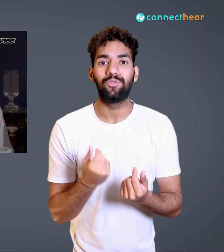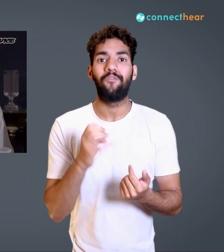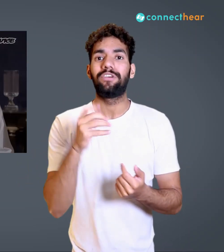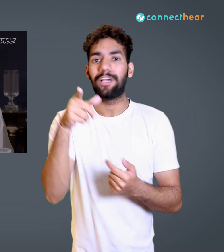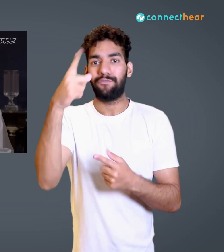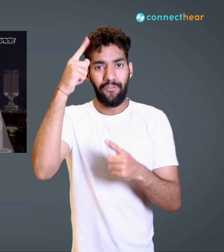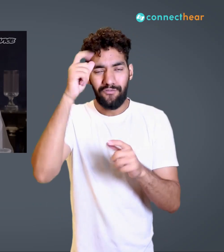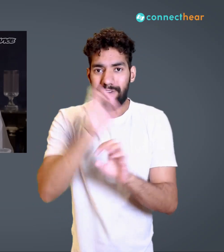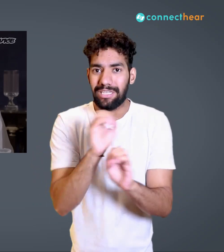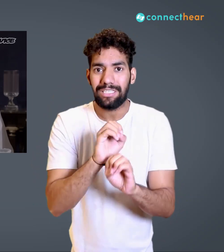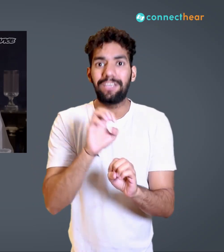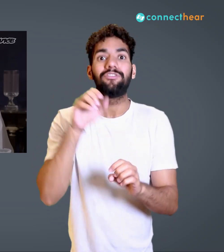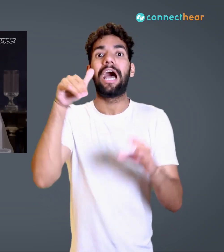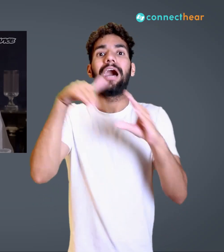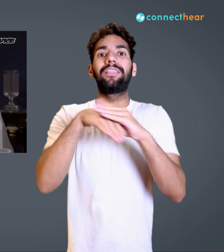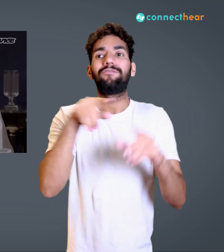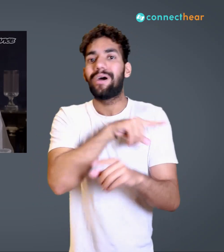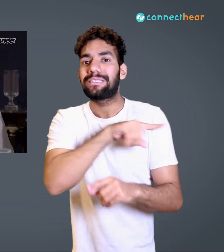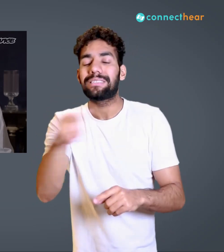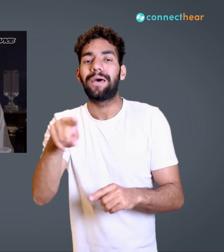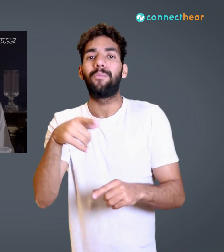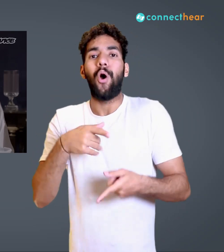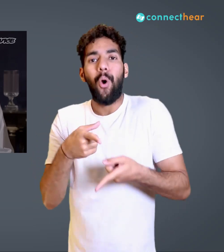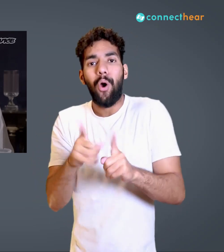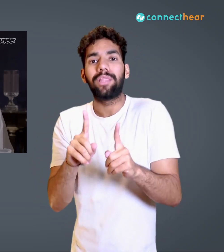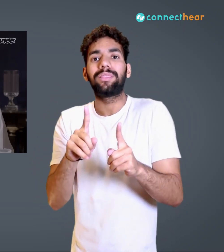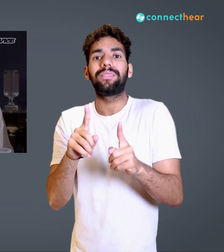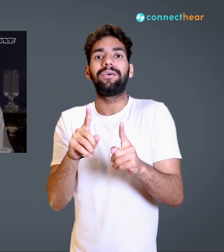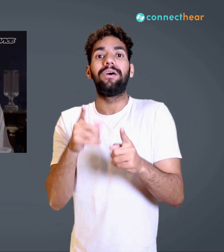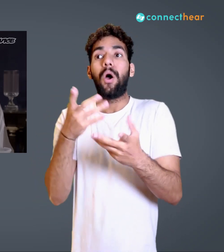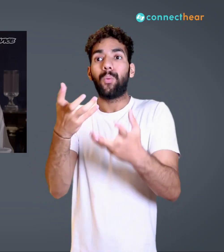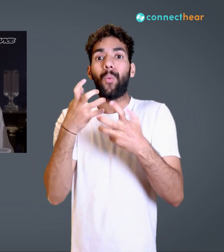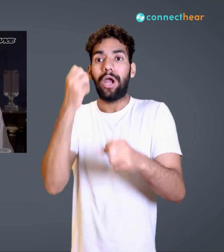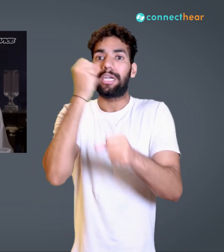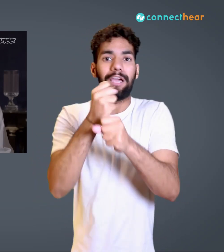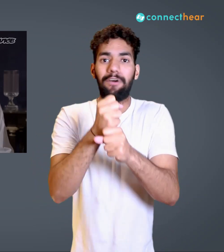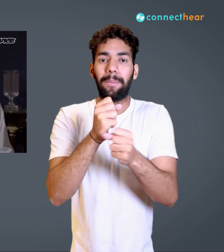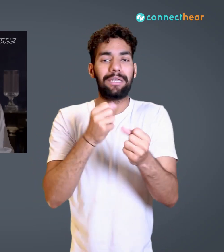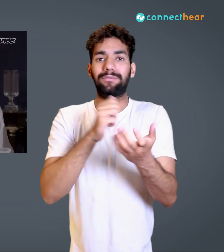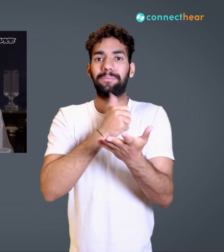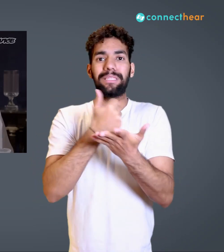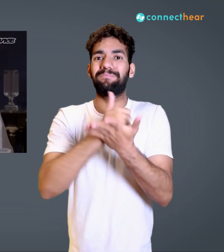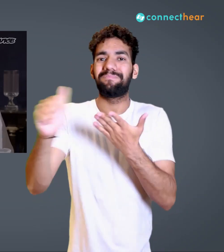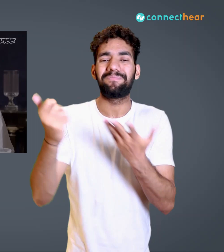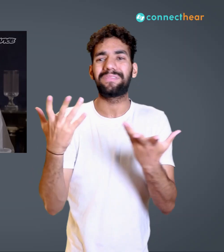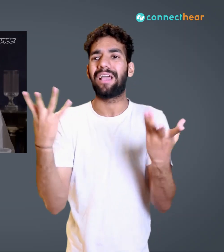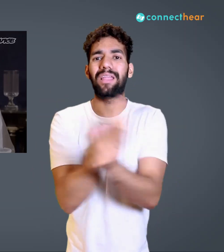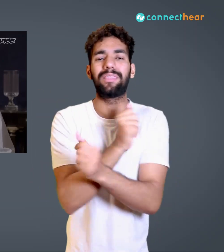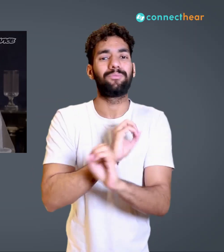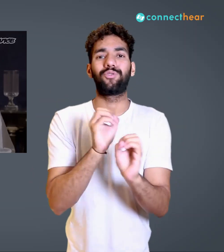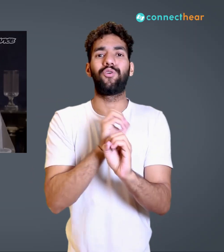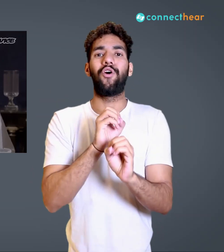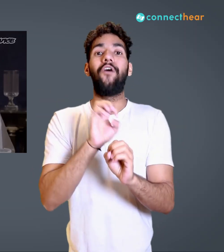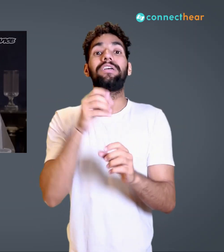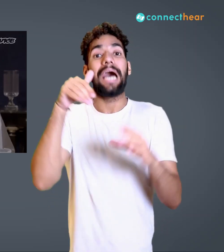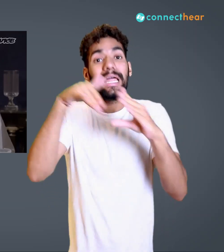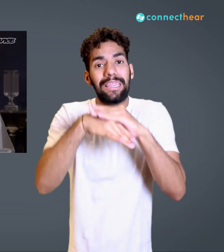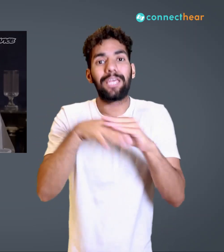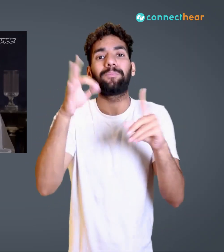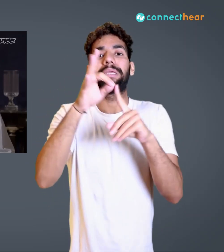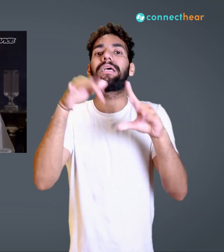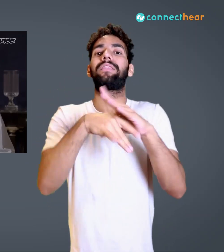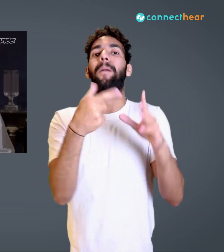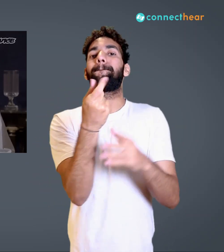convicted on billions of rupees of corruption. So the hurry was they didn't want to remove the government because there was a problem